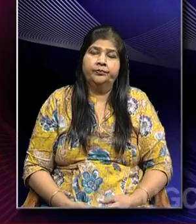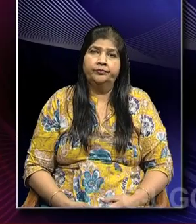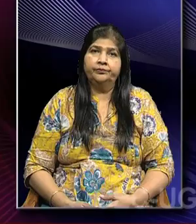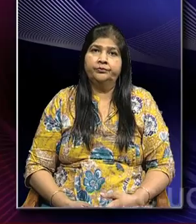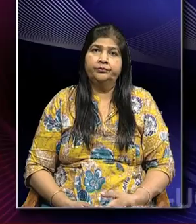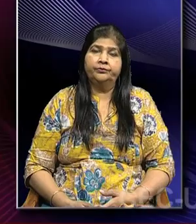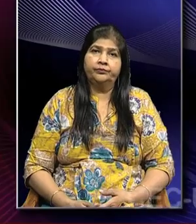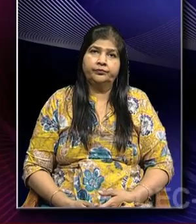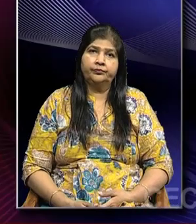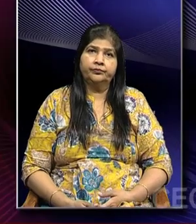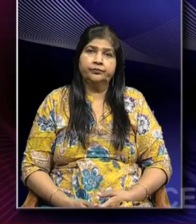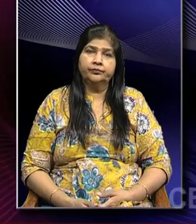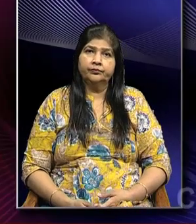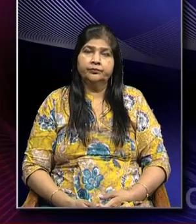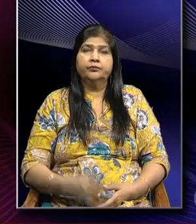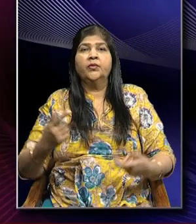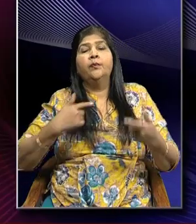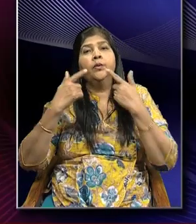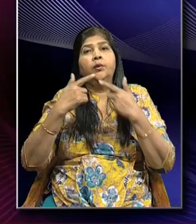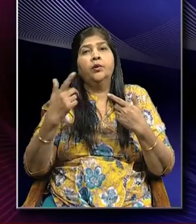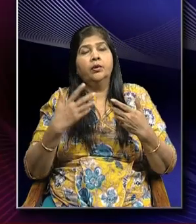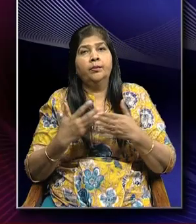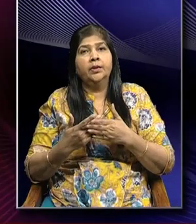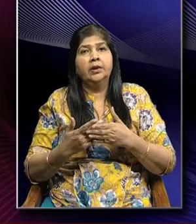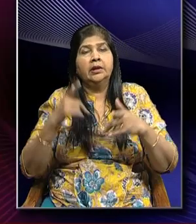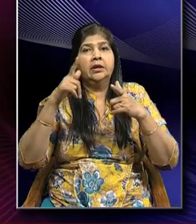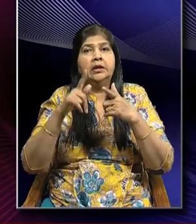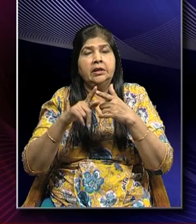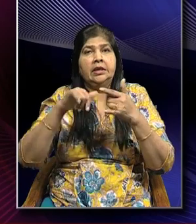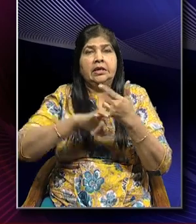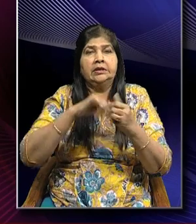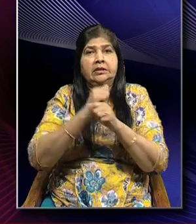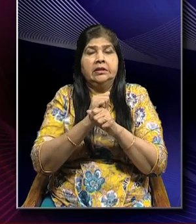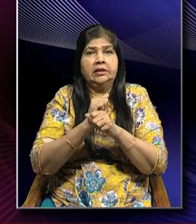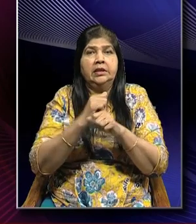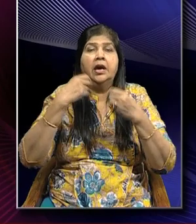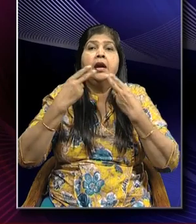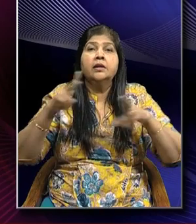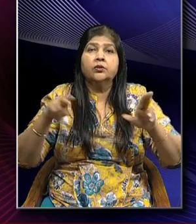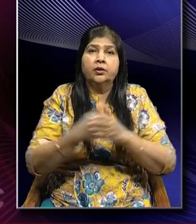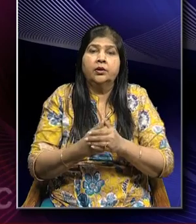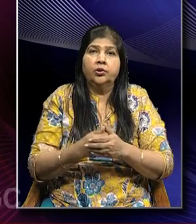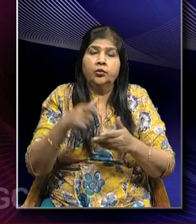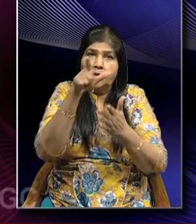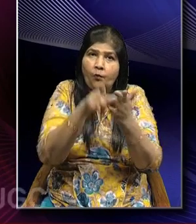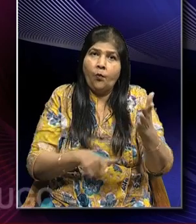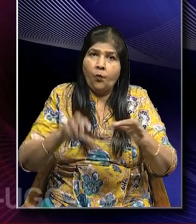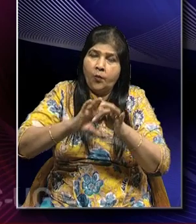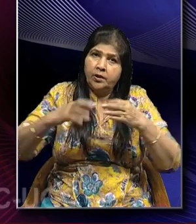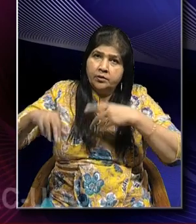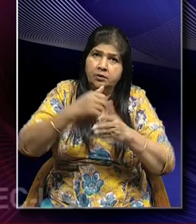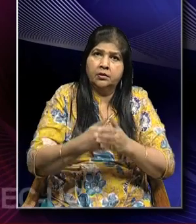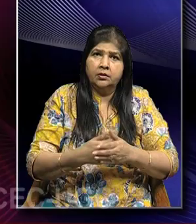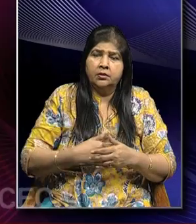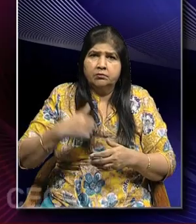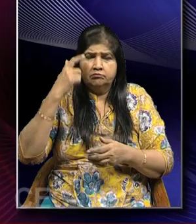exchange. Now when we talk about the ESG disclosures, and that too for value chain, that becomes a